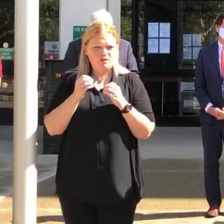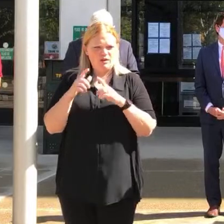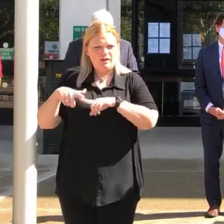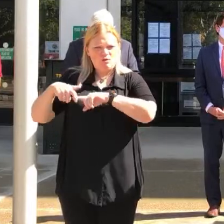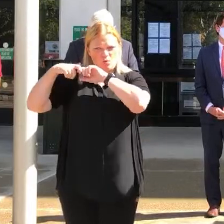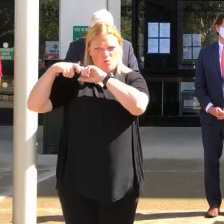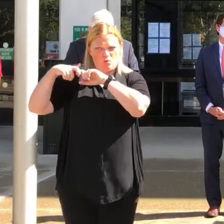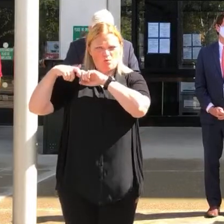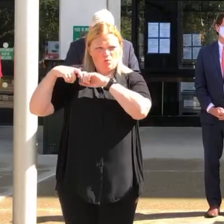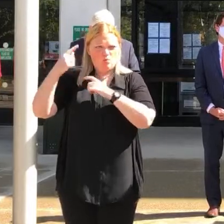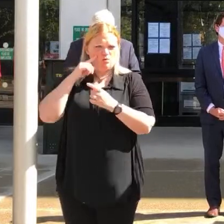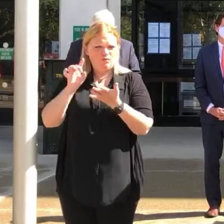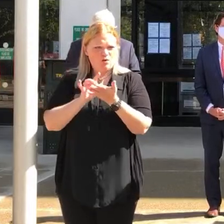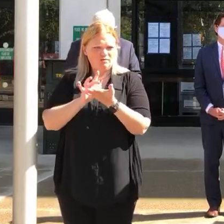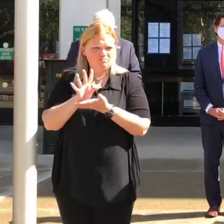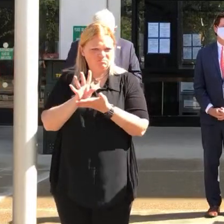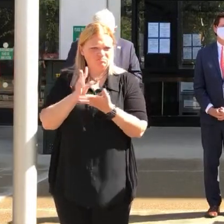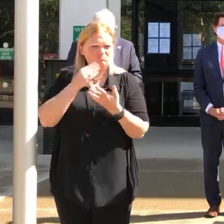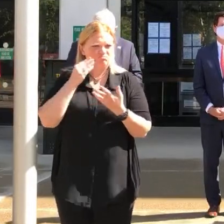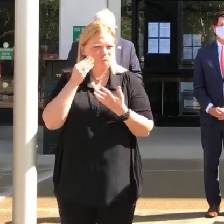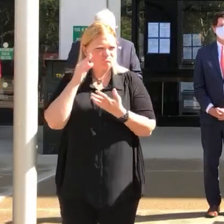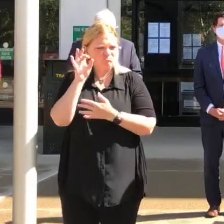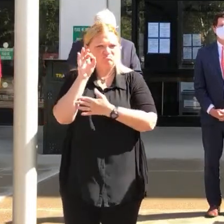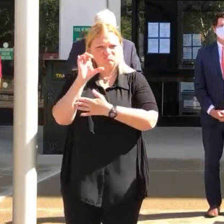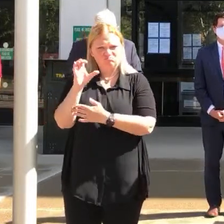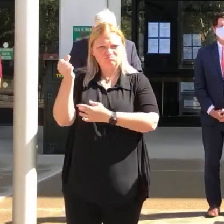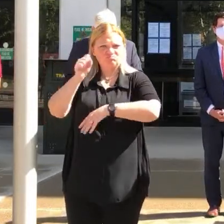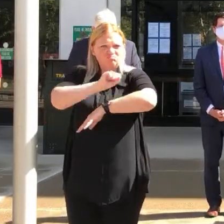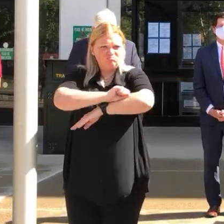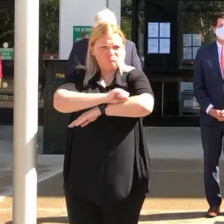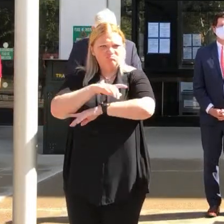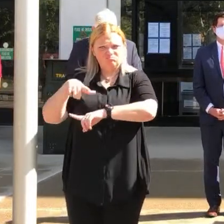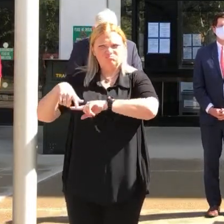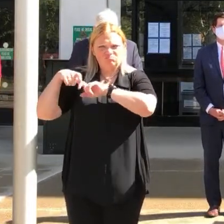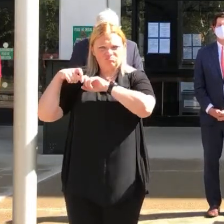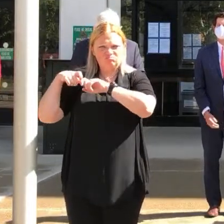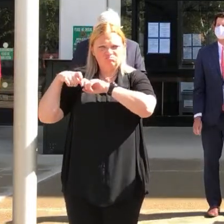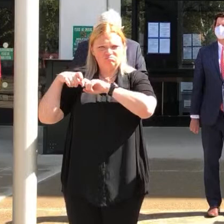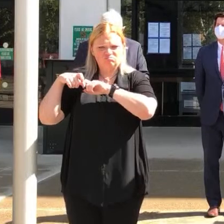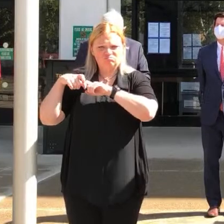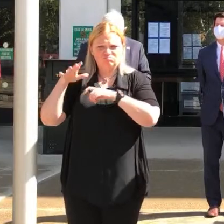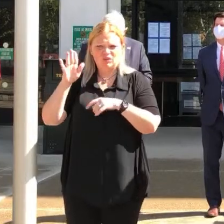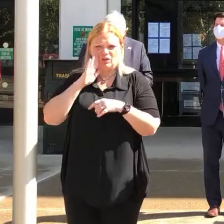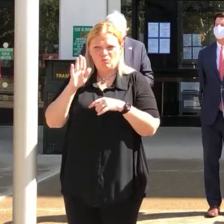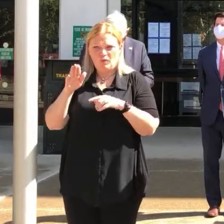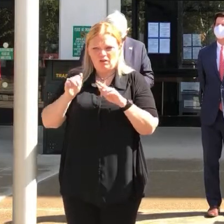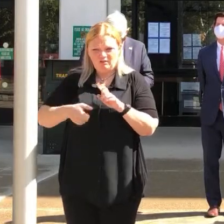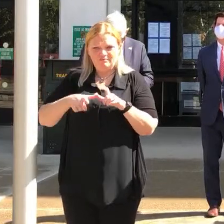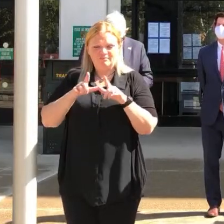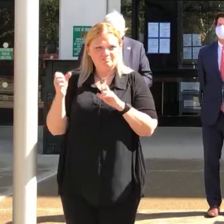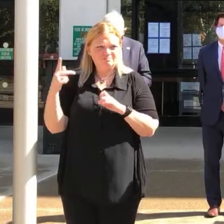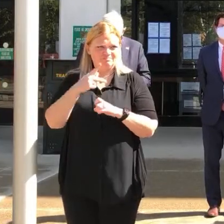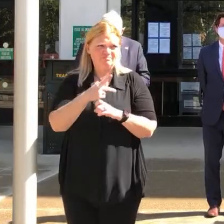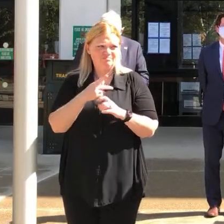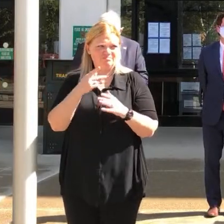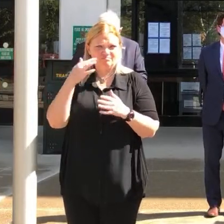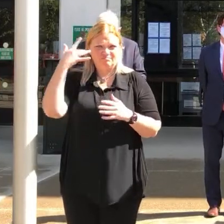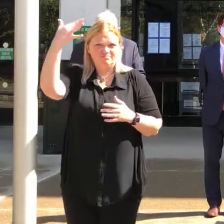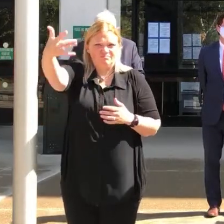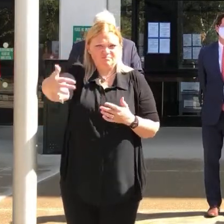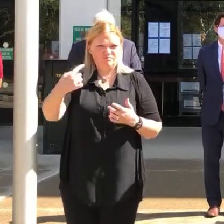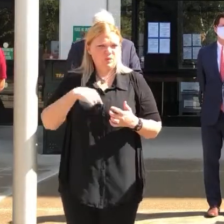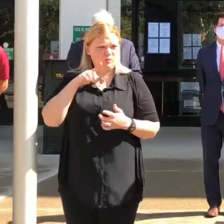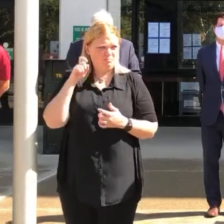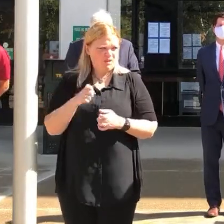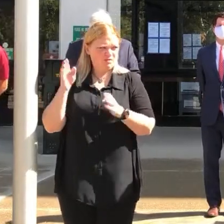on evictions and homes being foreclosed on. That is going to be lifted at some point, and we have to